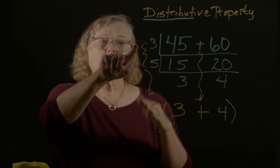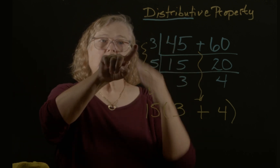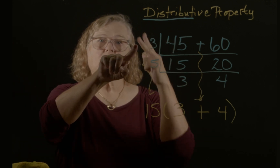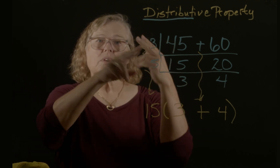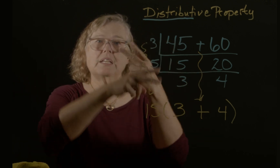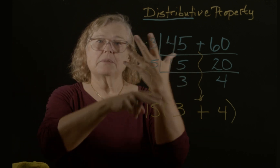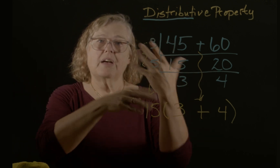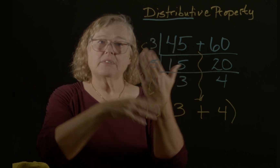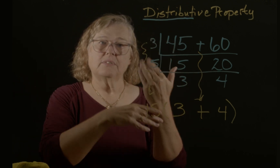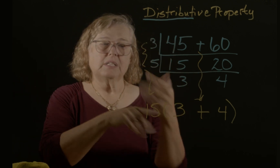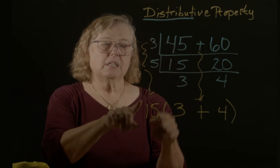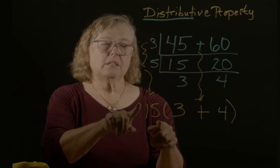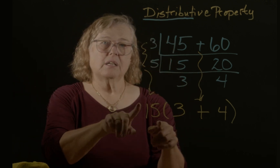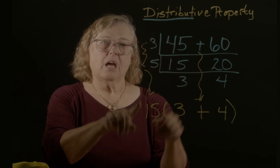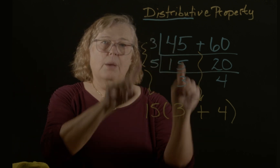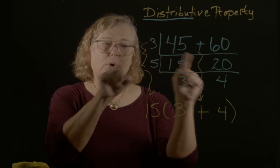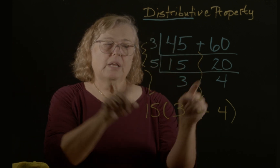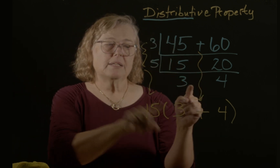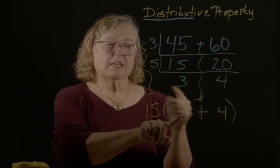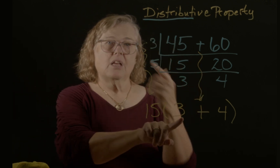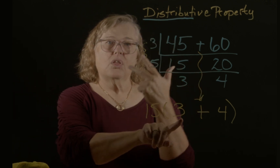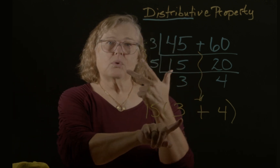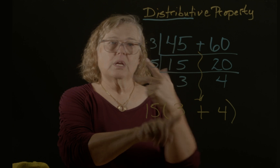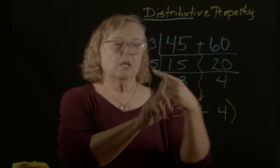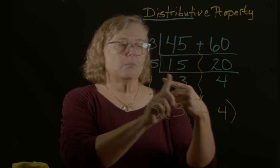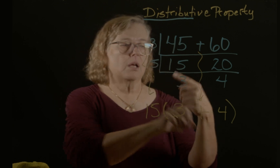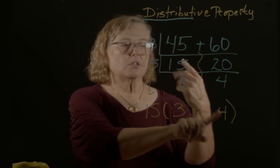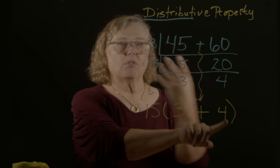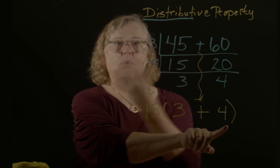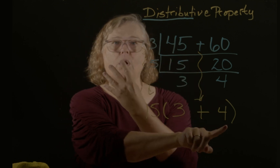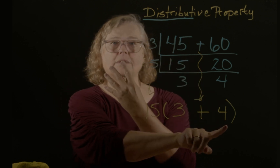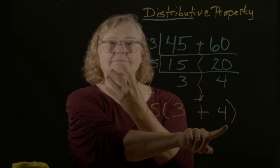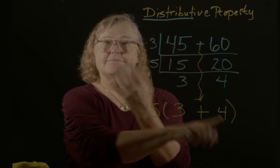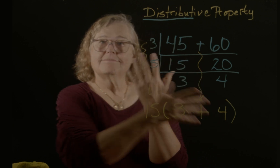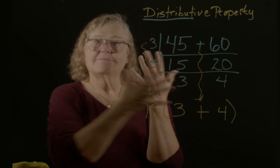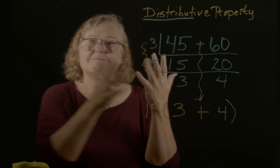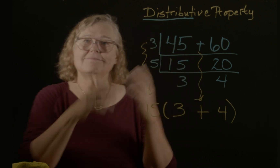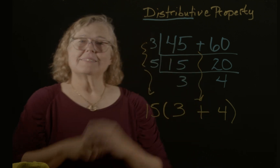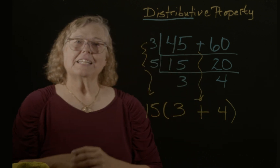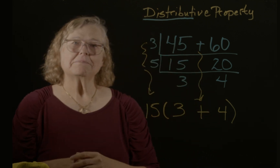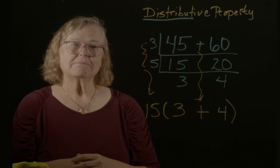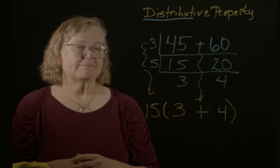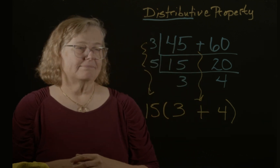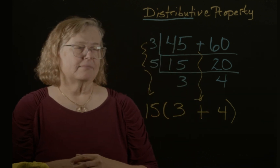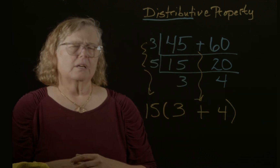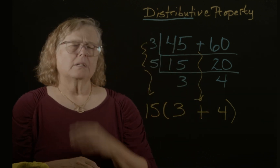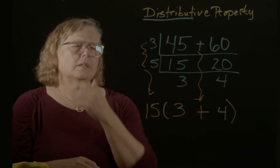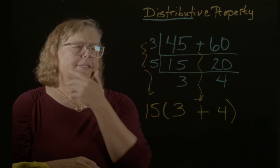So we used upside down division to find the 15 as the GCF, bring down the leftovers, 3 plus 4.